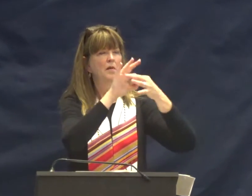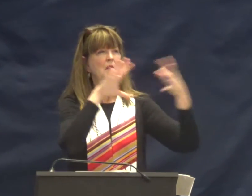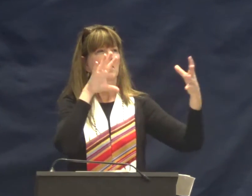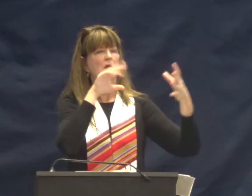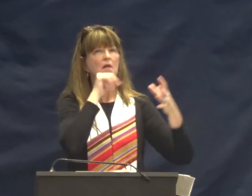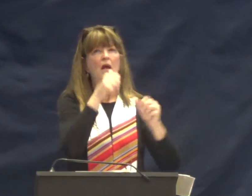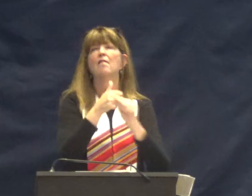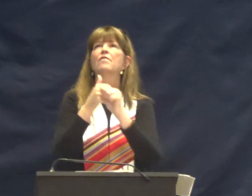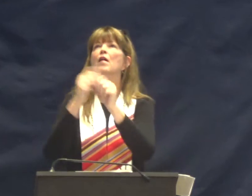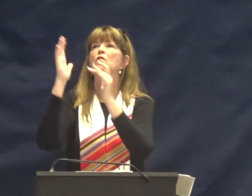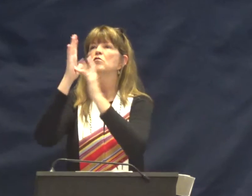People